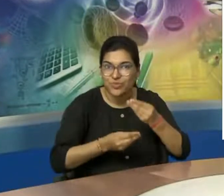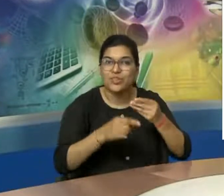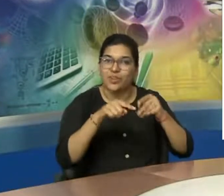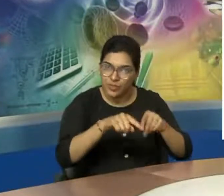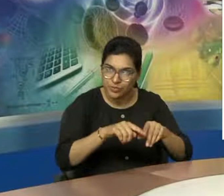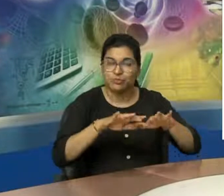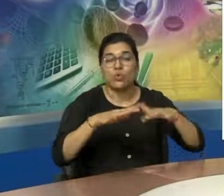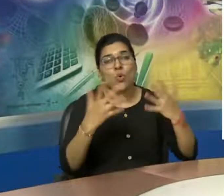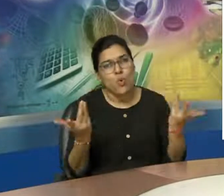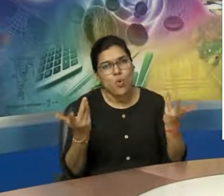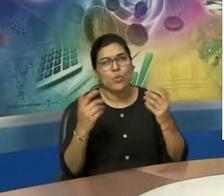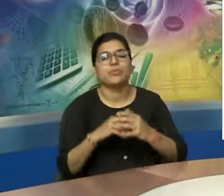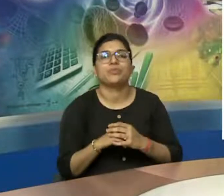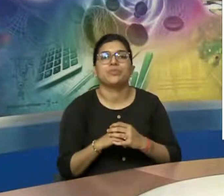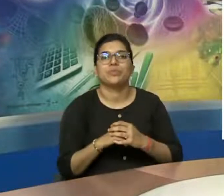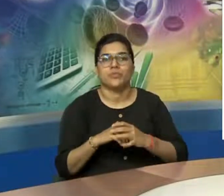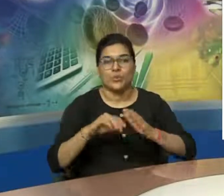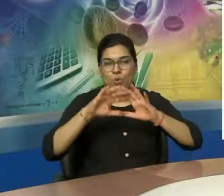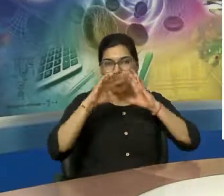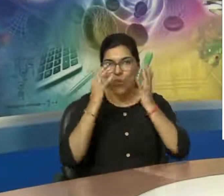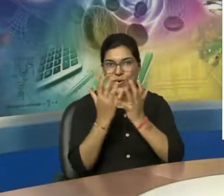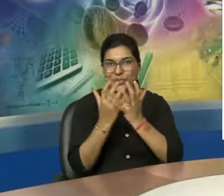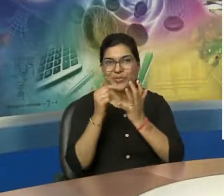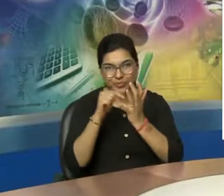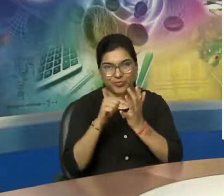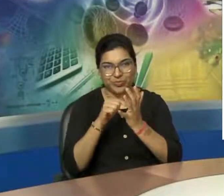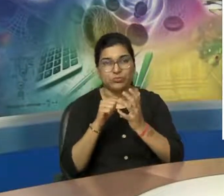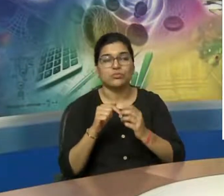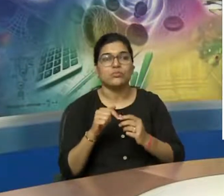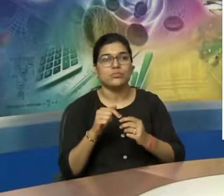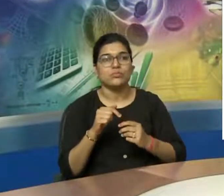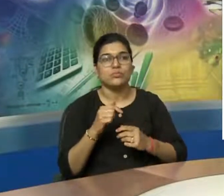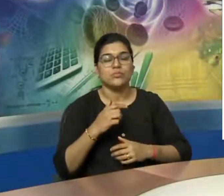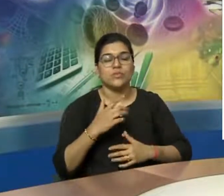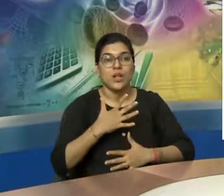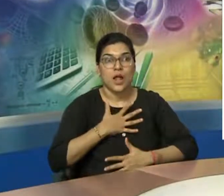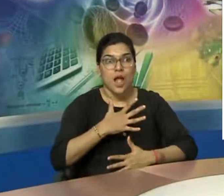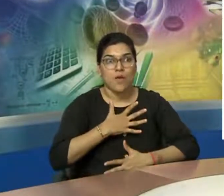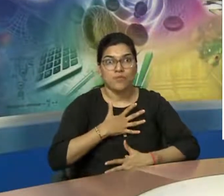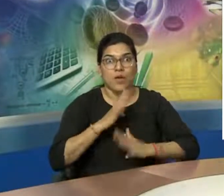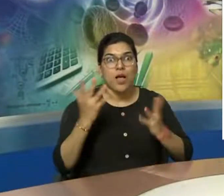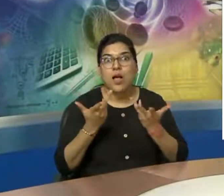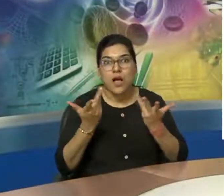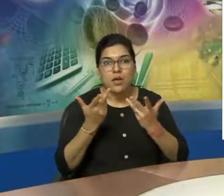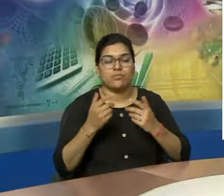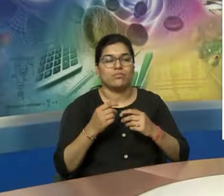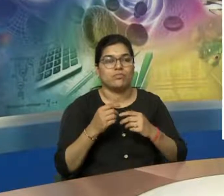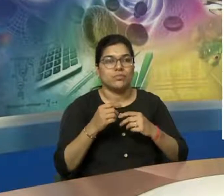So, two or more people are required for the interaction.